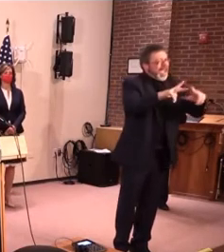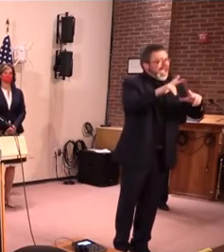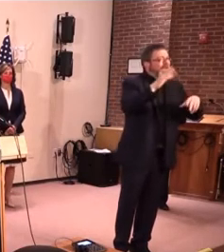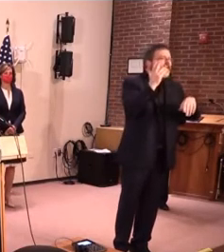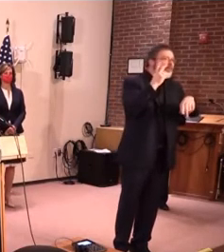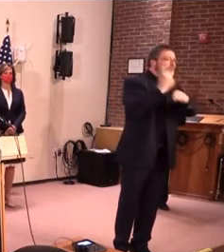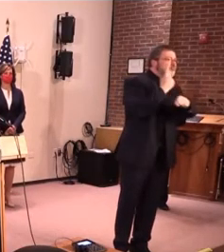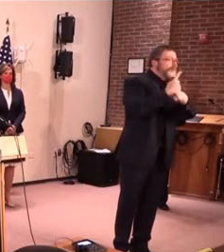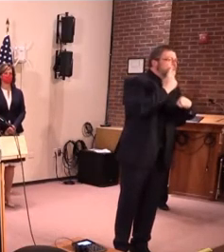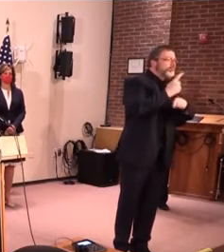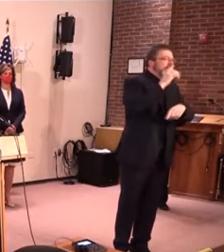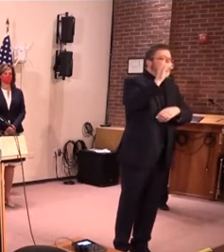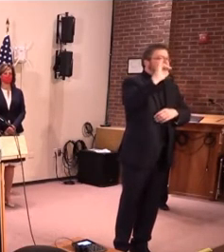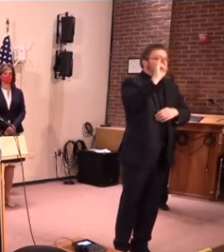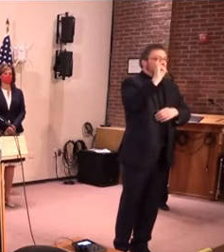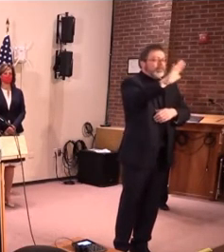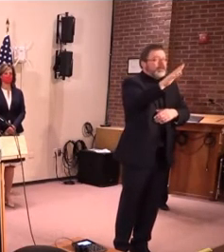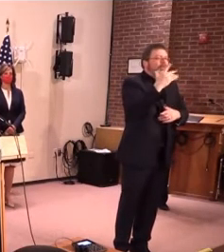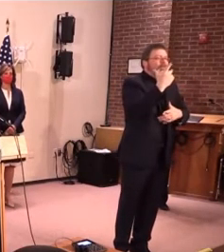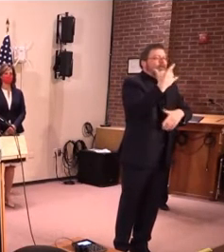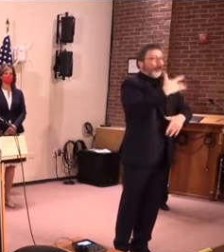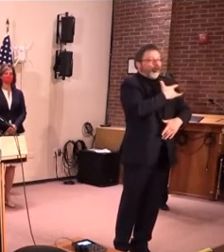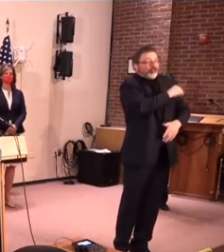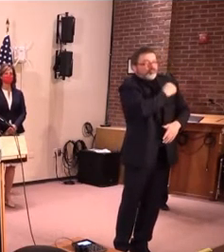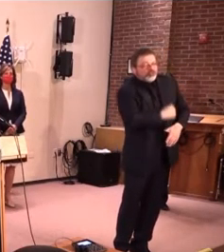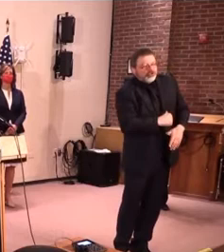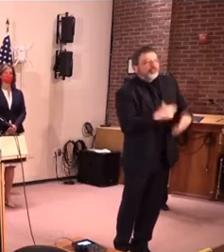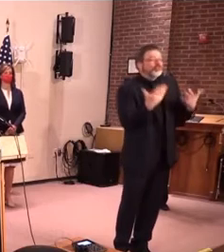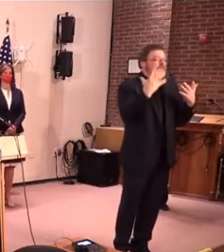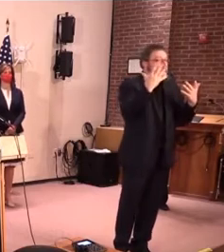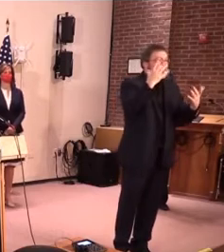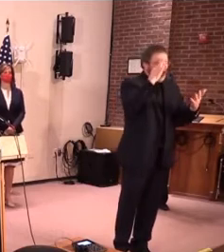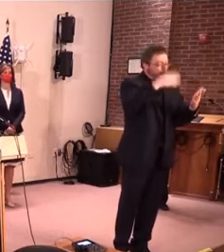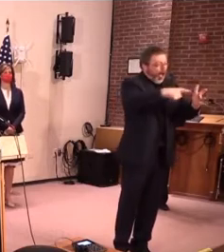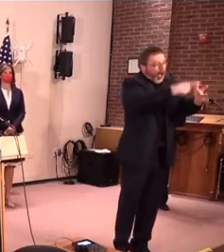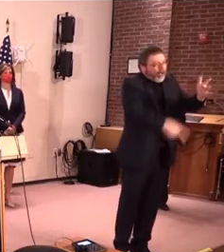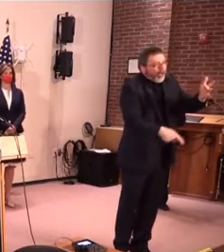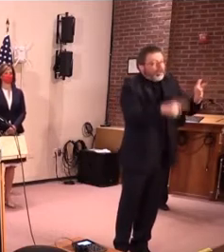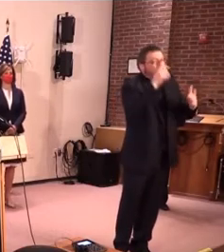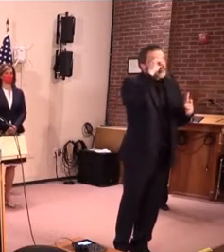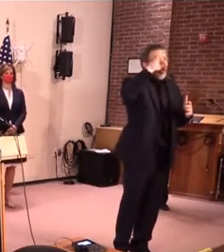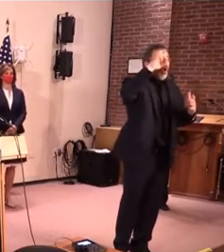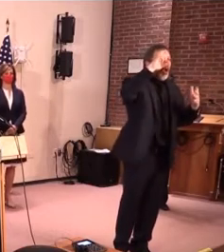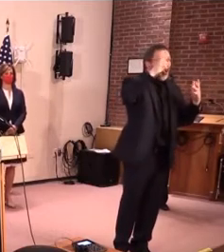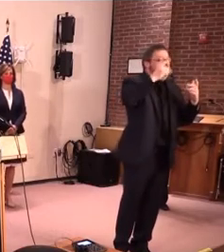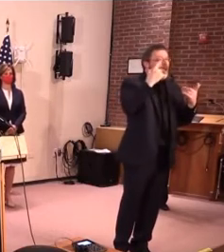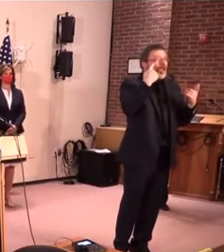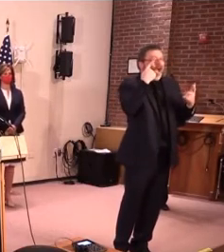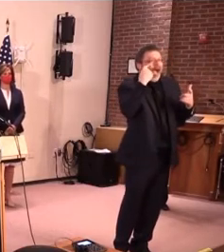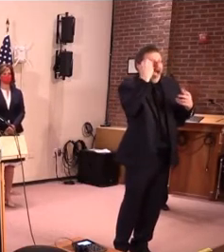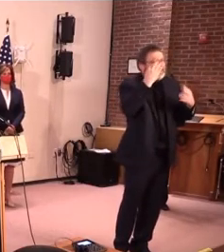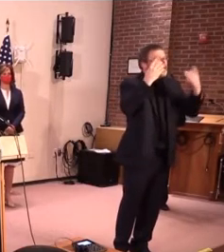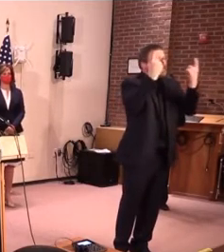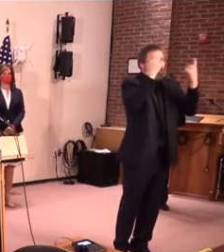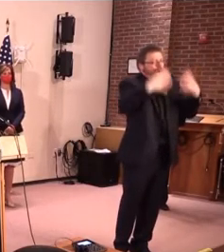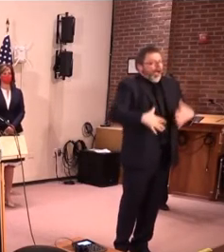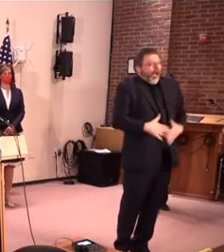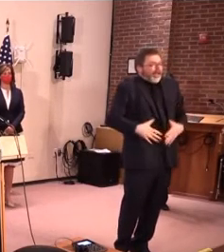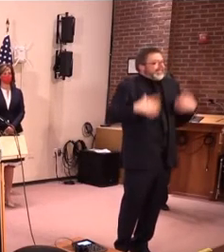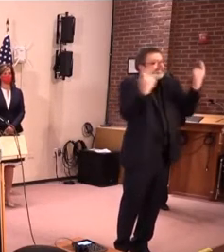elective things, you know, regular checkups, stuff that can bring the money in. And on the other